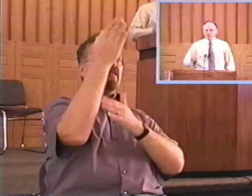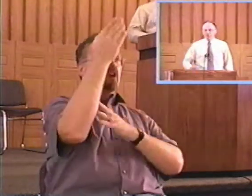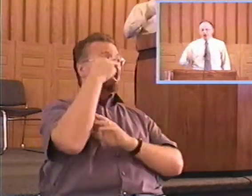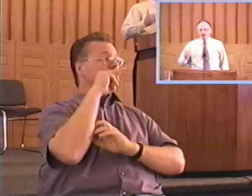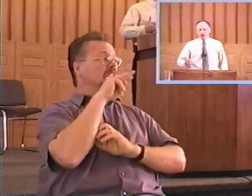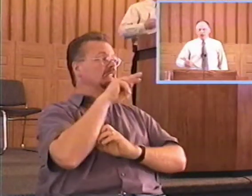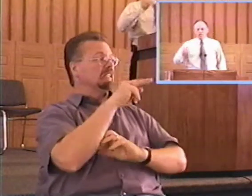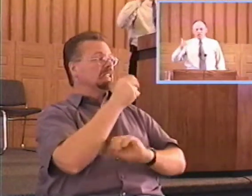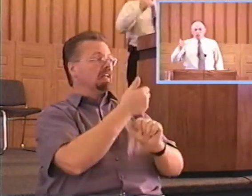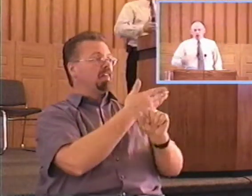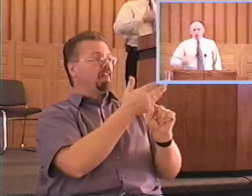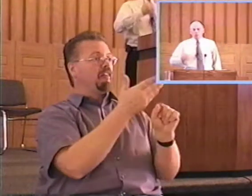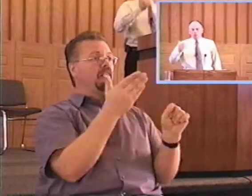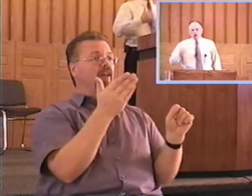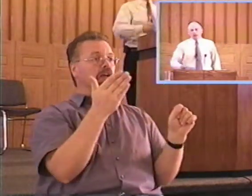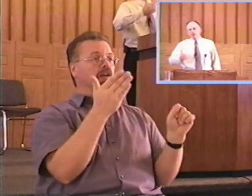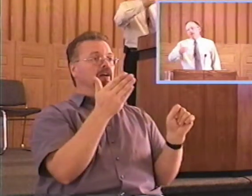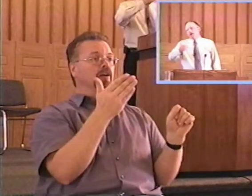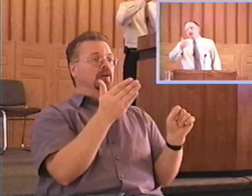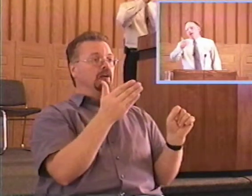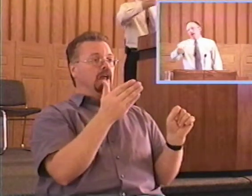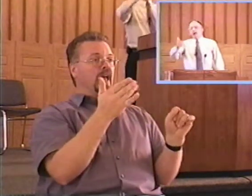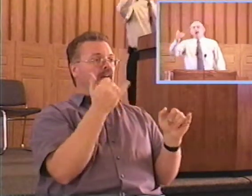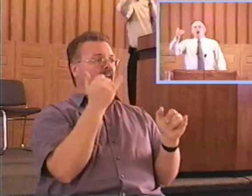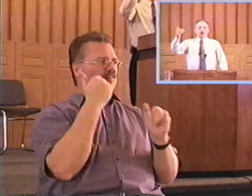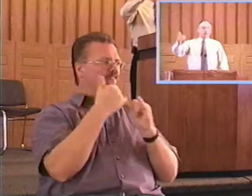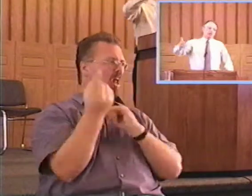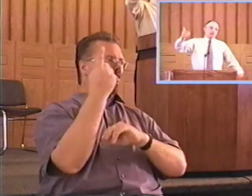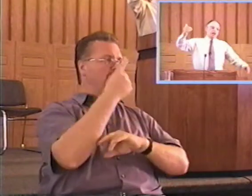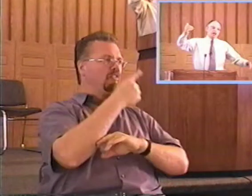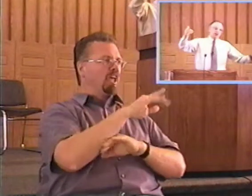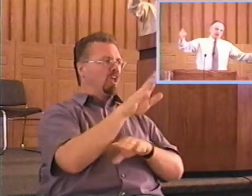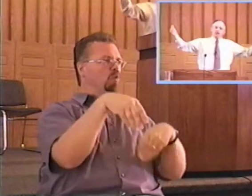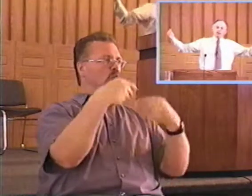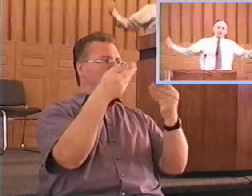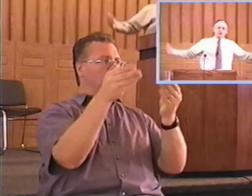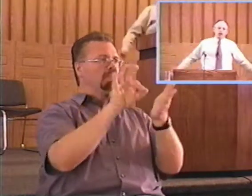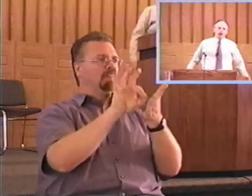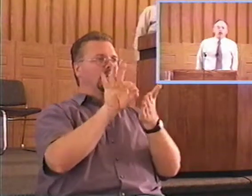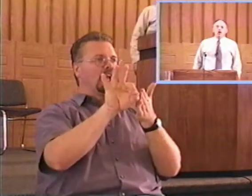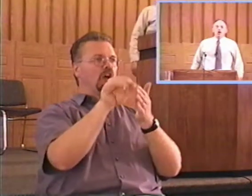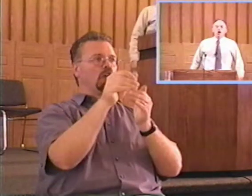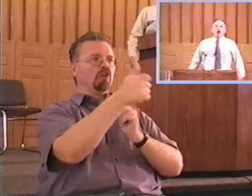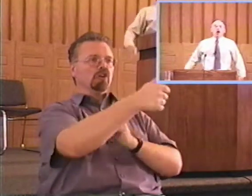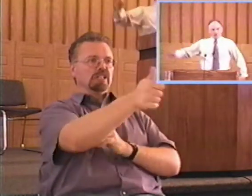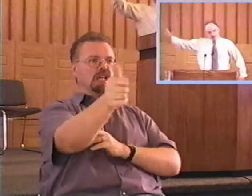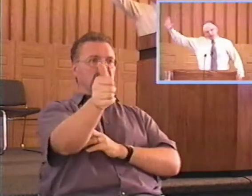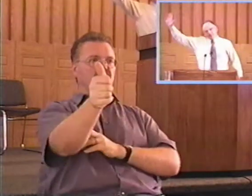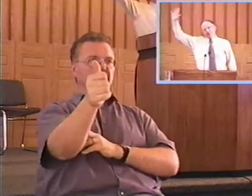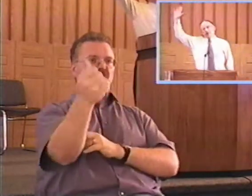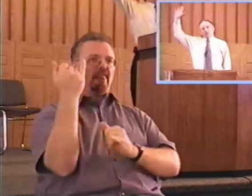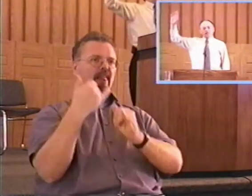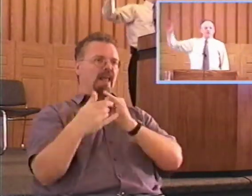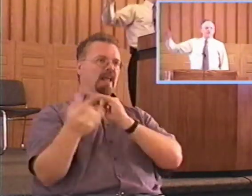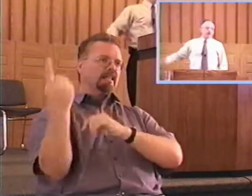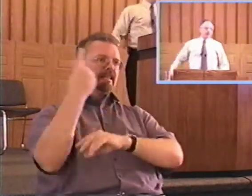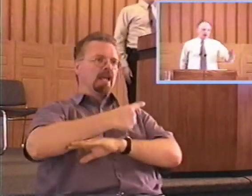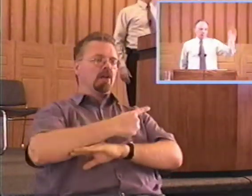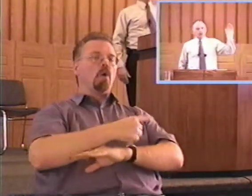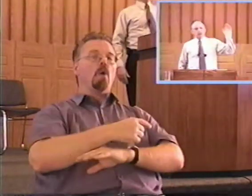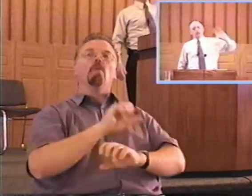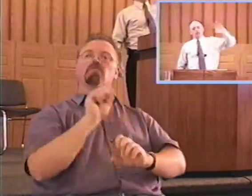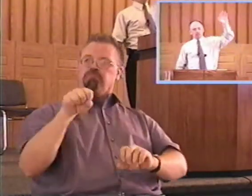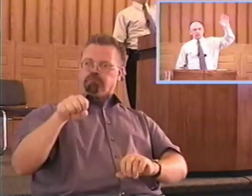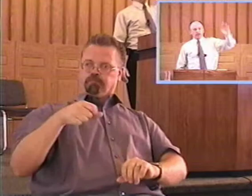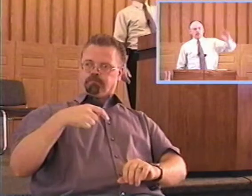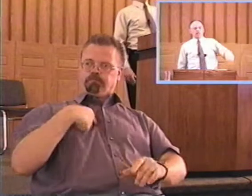everything and in a final day you will give an account to this at the end of the day? Yes, I believe that.